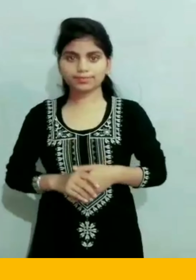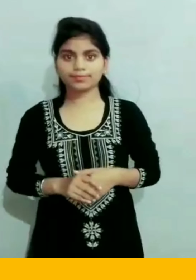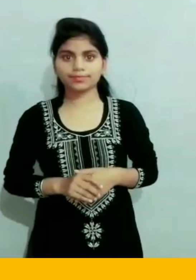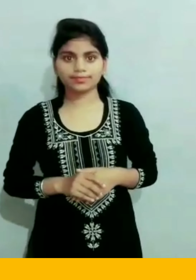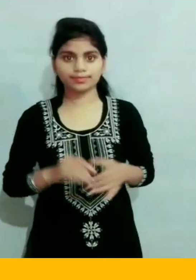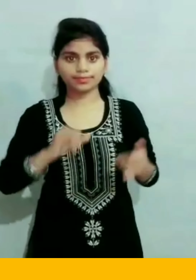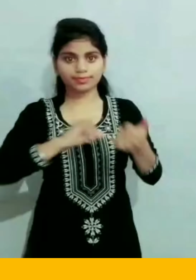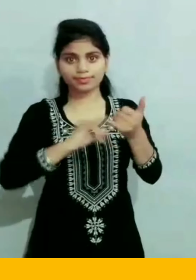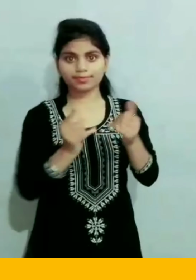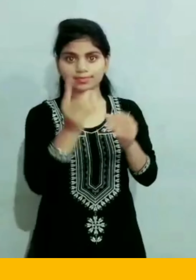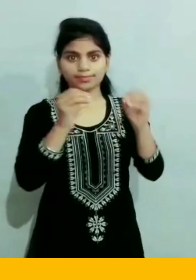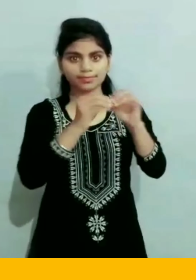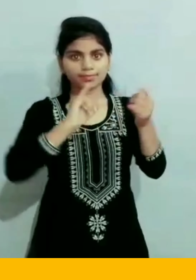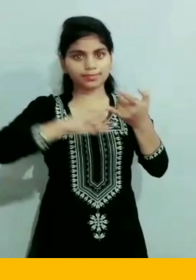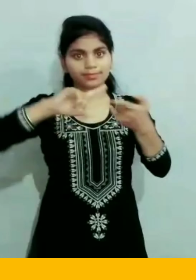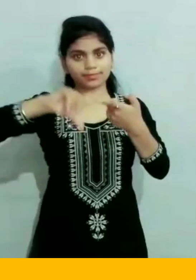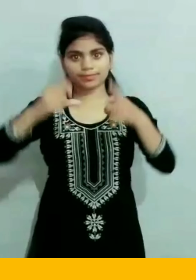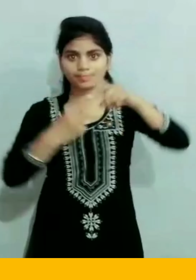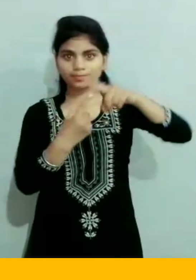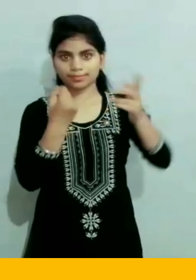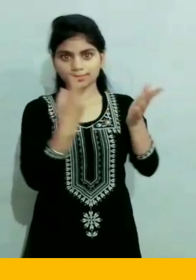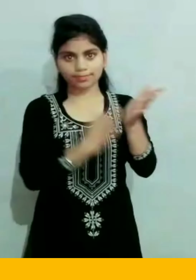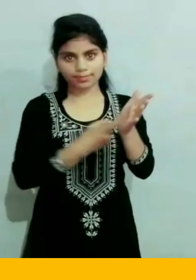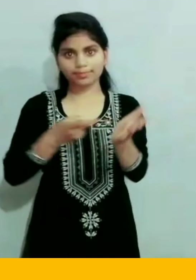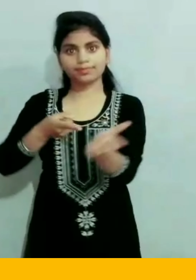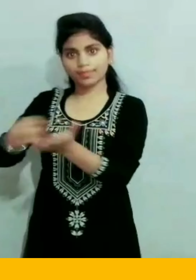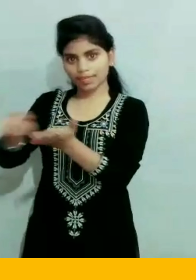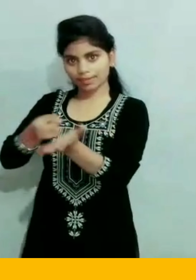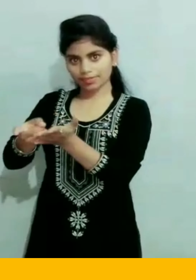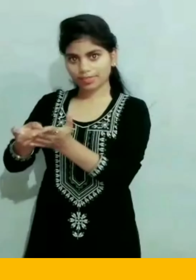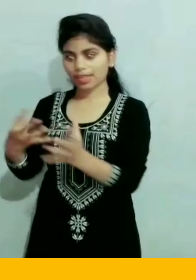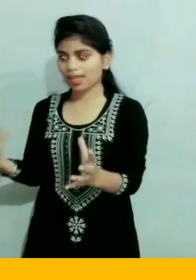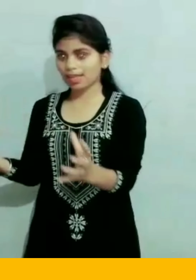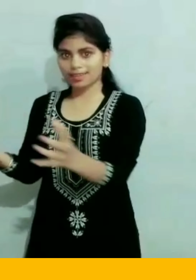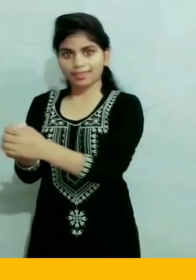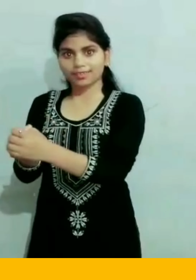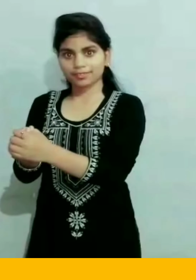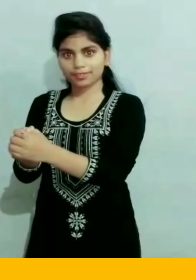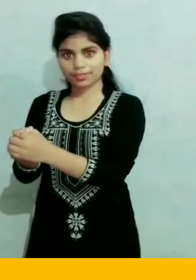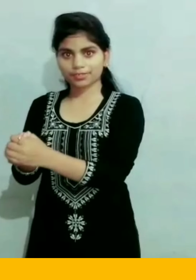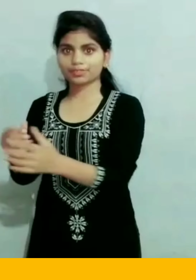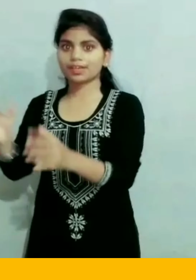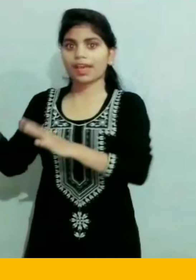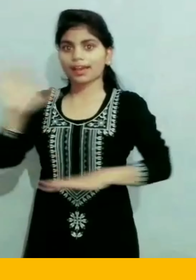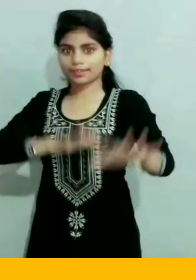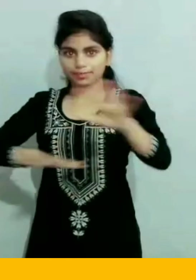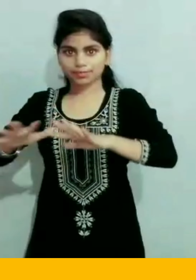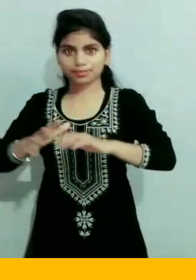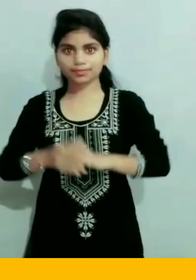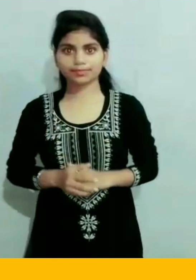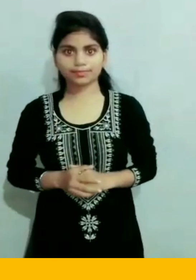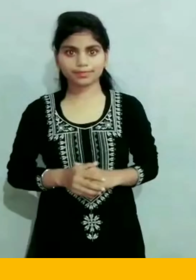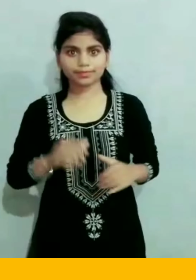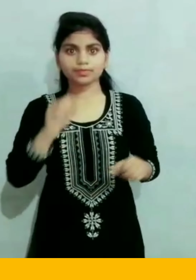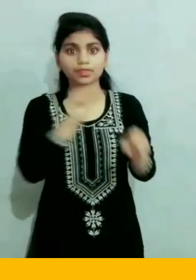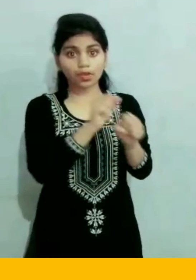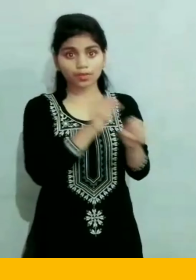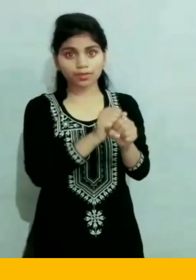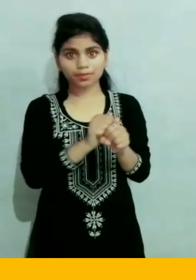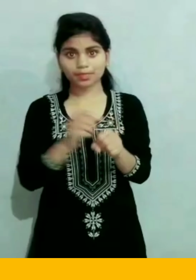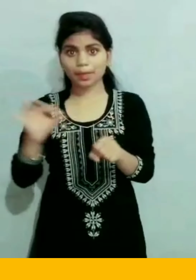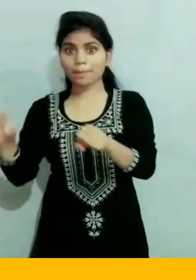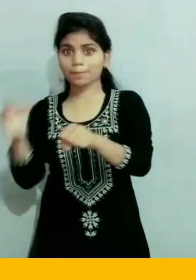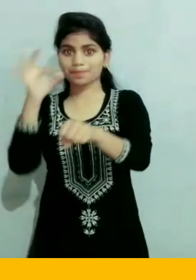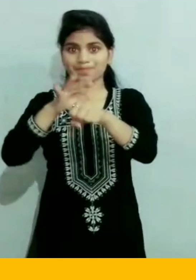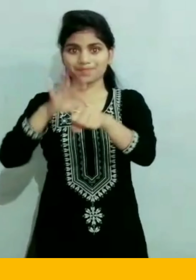Allied. Subsector: Agriculture Allied Activity. Occupation: Beekeeping.